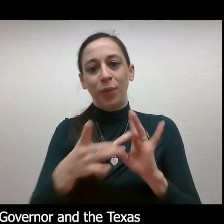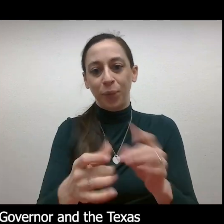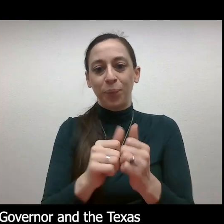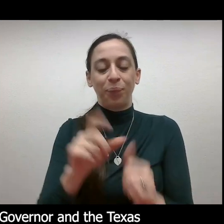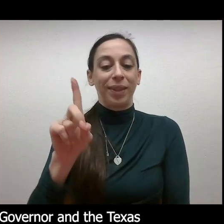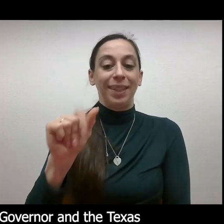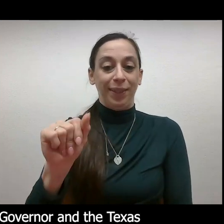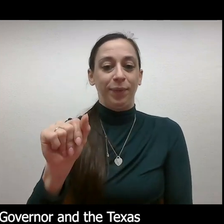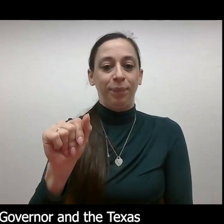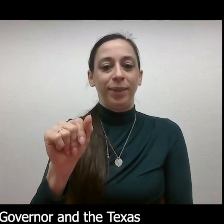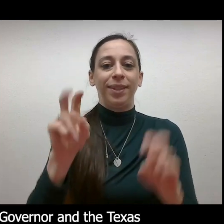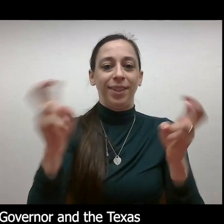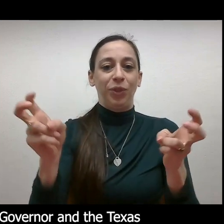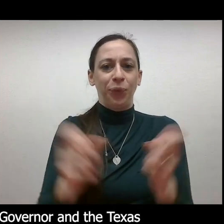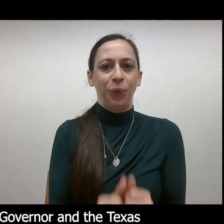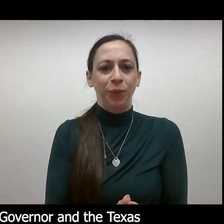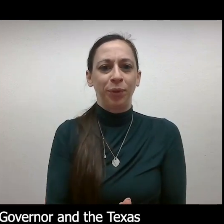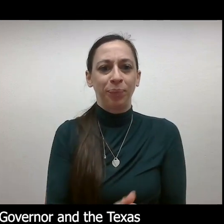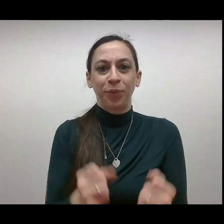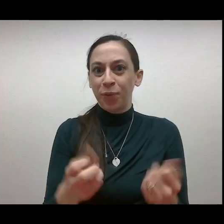issues.